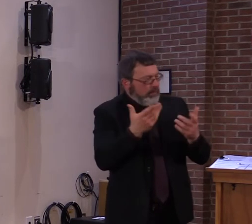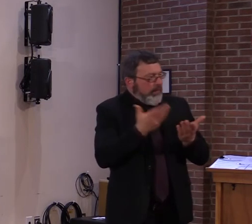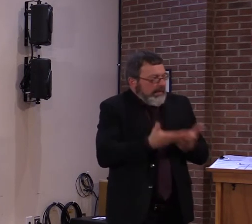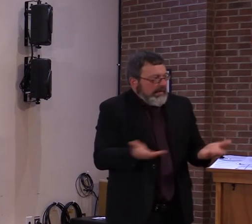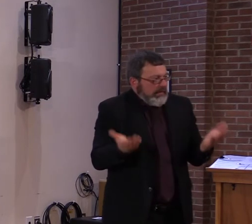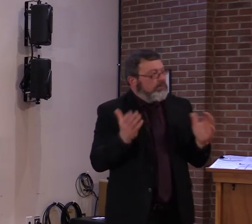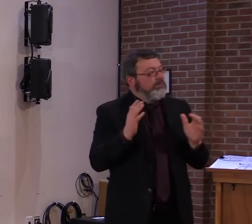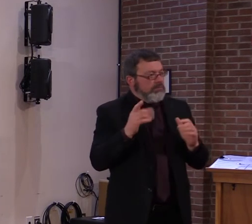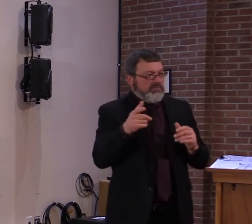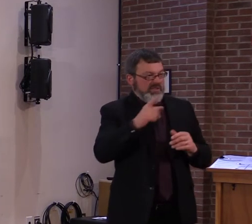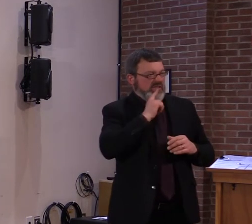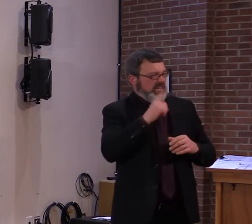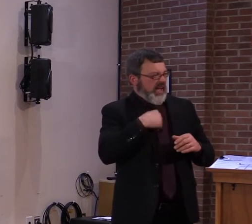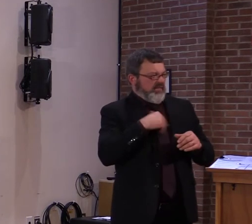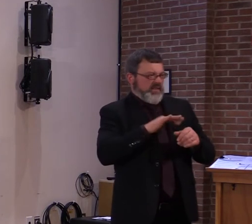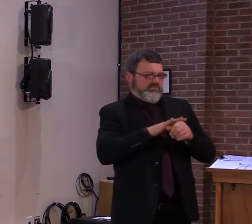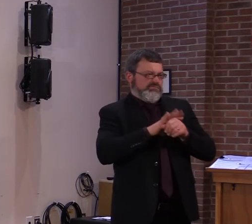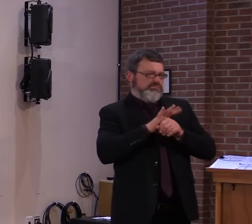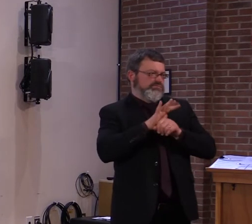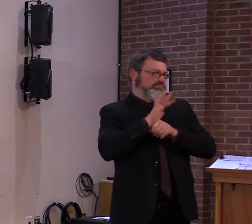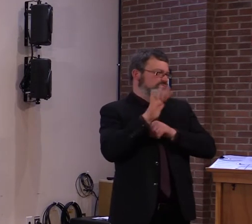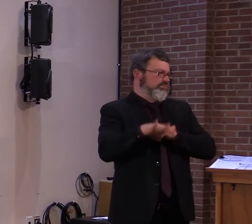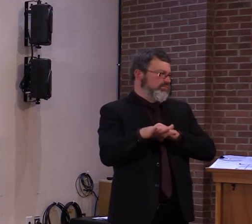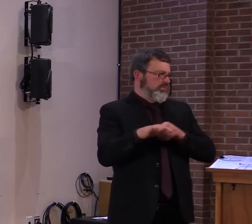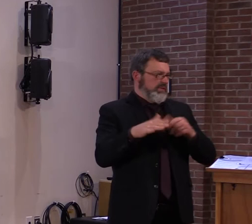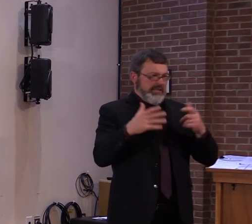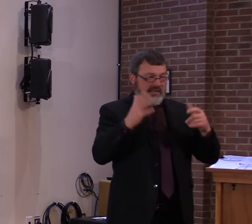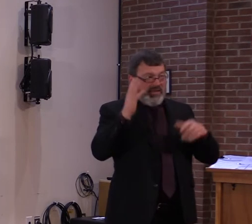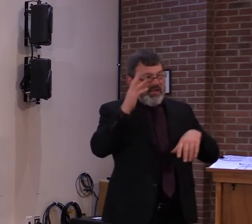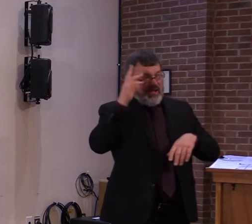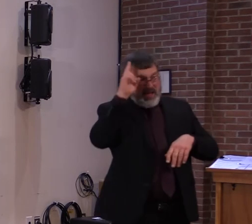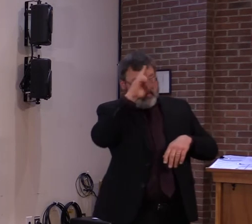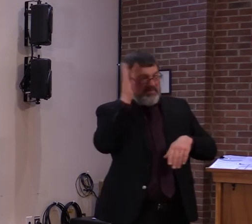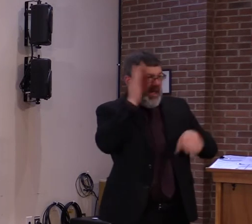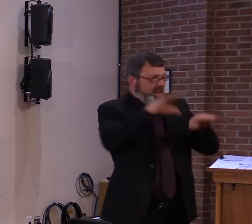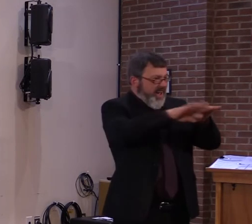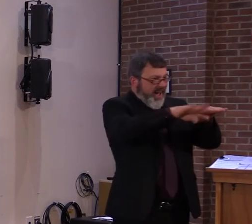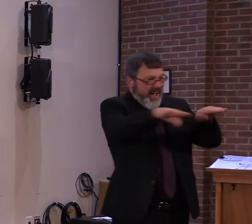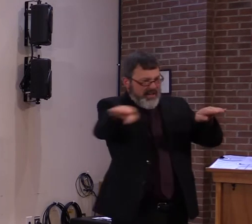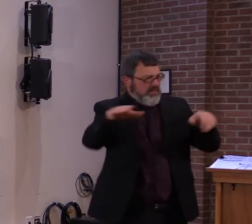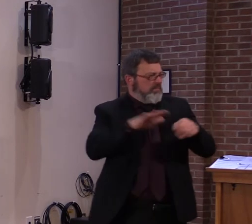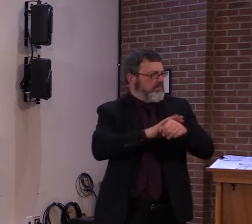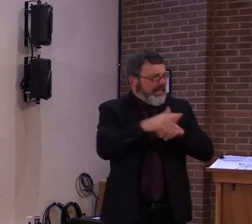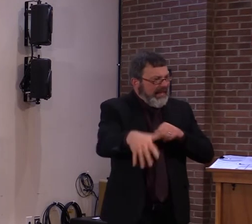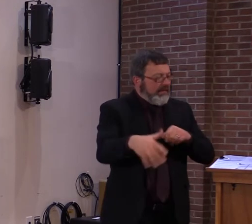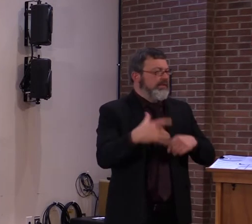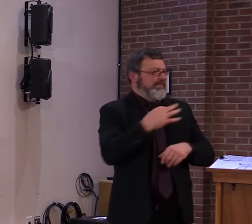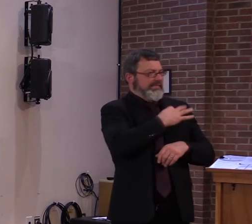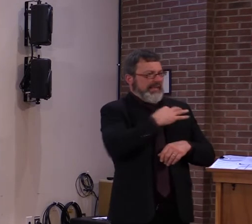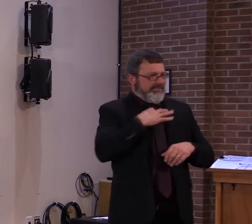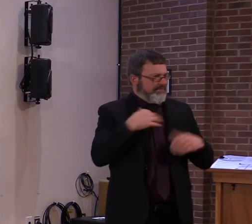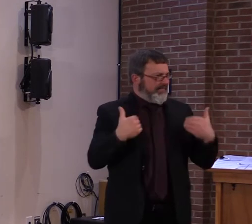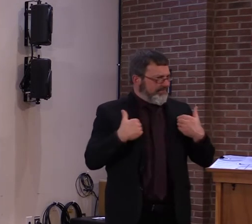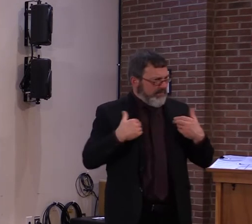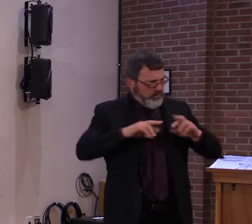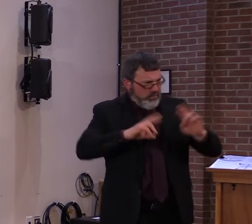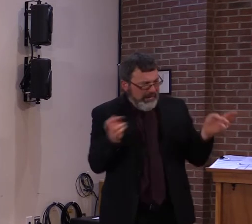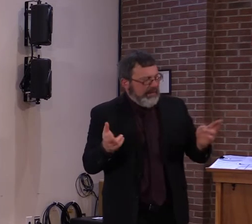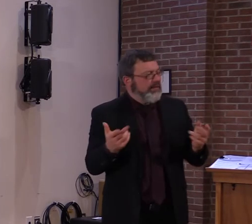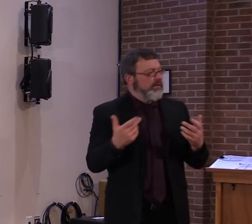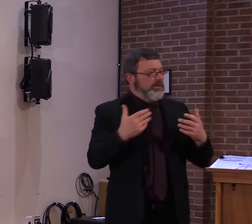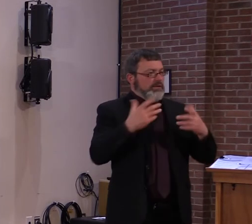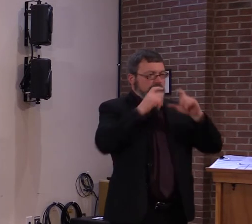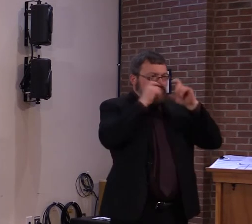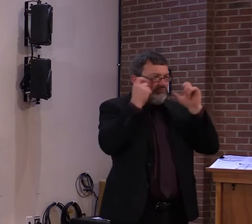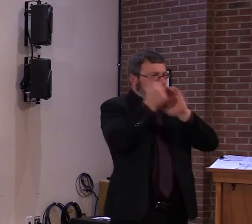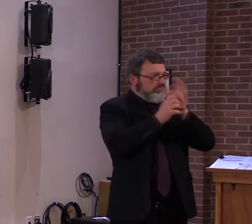both medical surgical beds as well as ICU beds. We also have plenty of